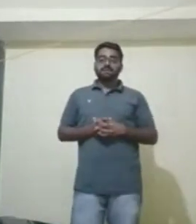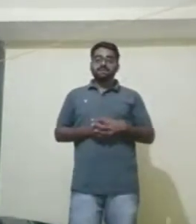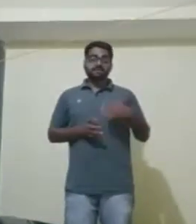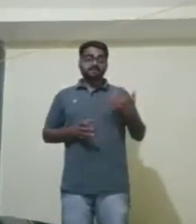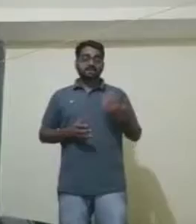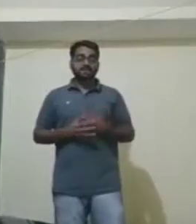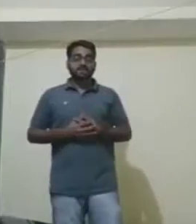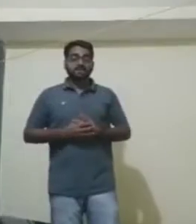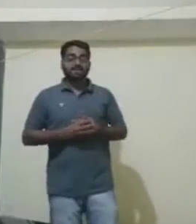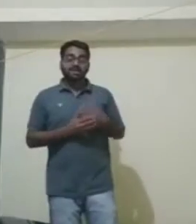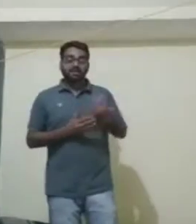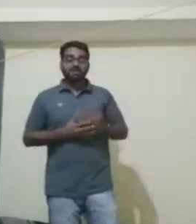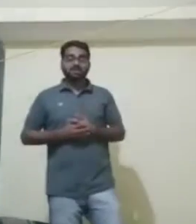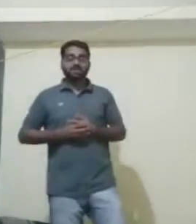contains method, concat method,